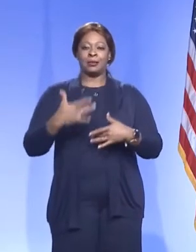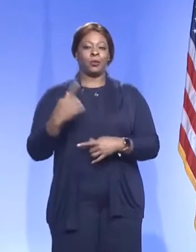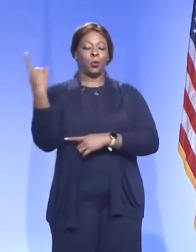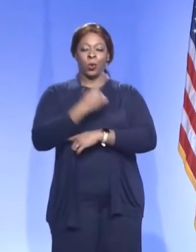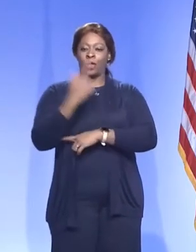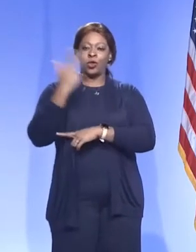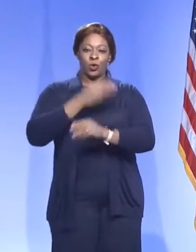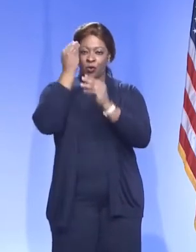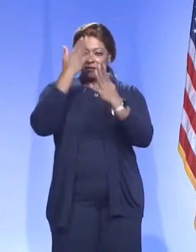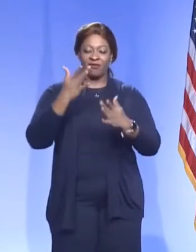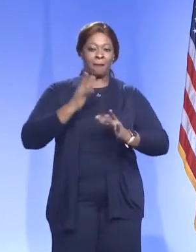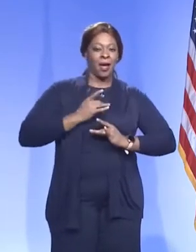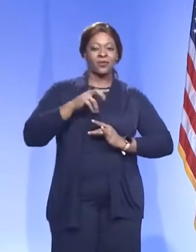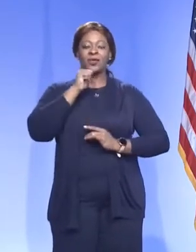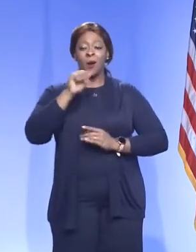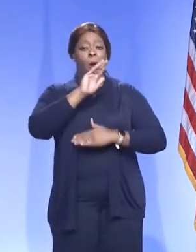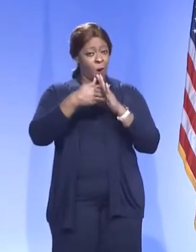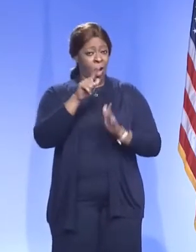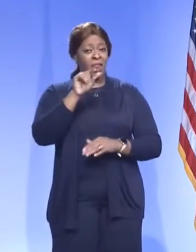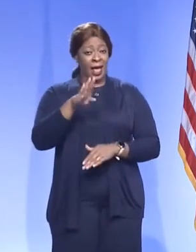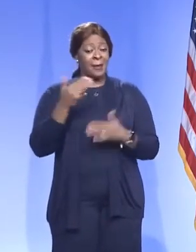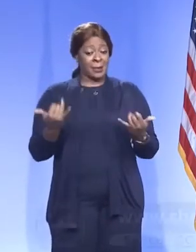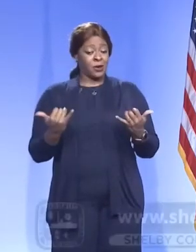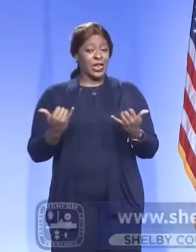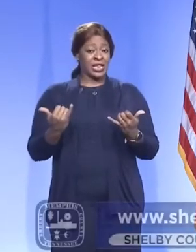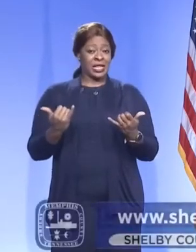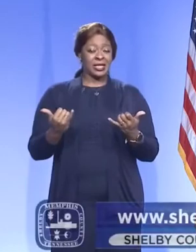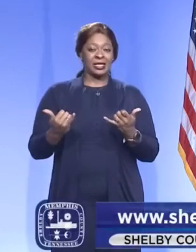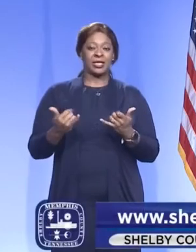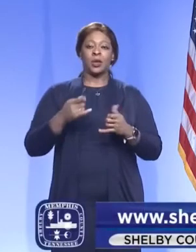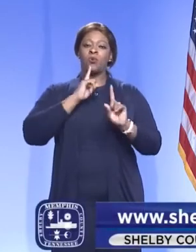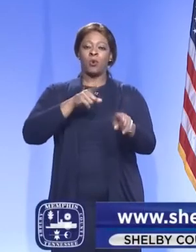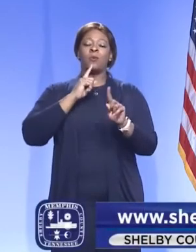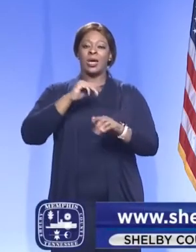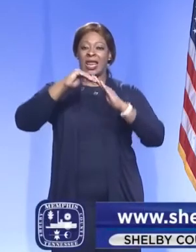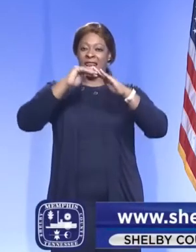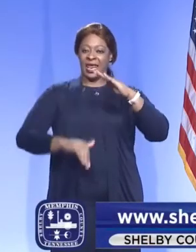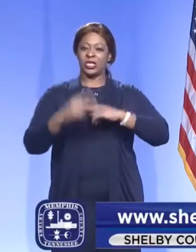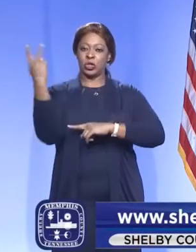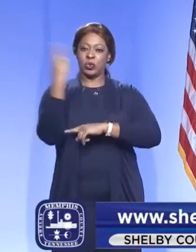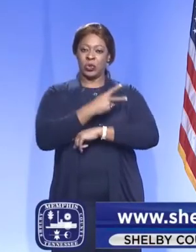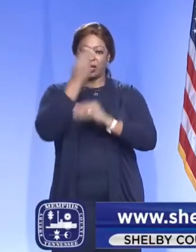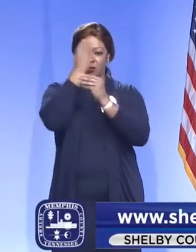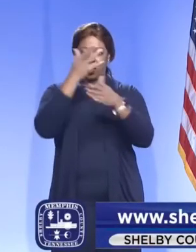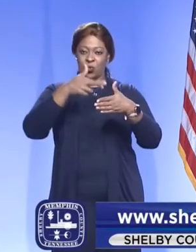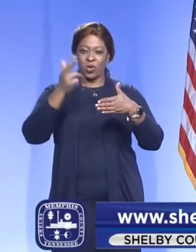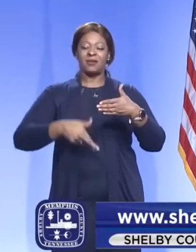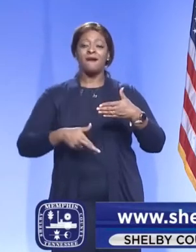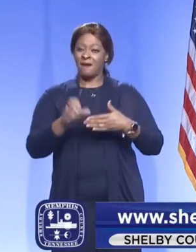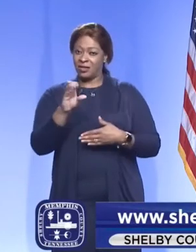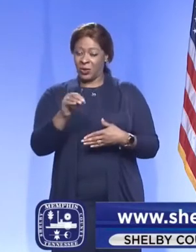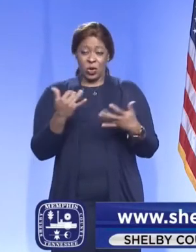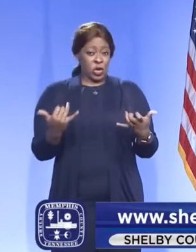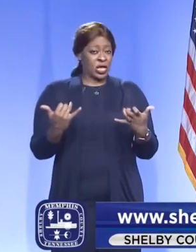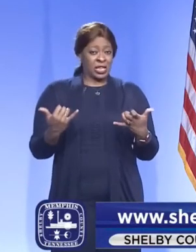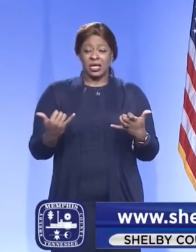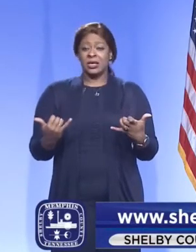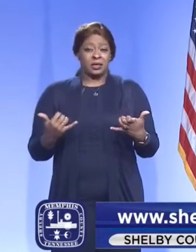these kinds of symptoms, gastrointestinal distress, any of these kinds of symptoms could